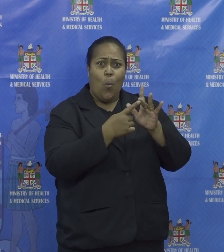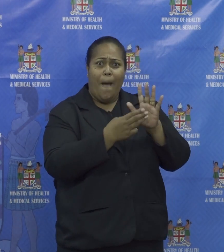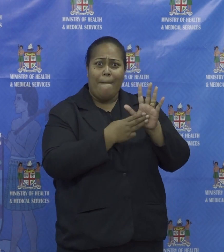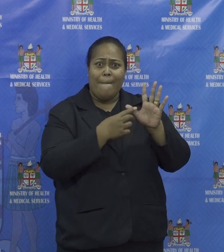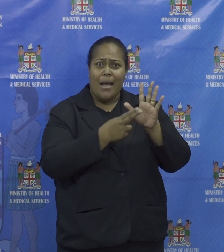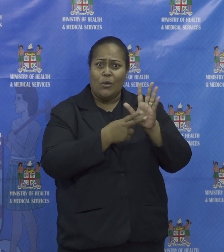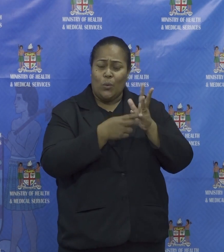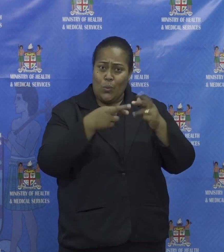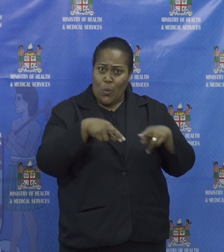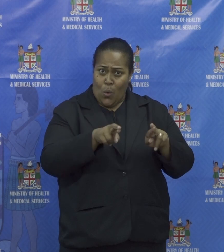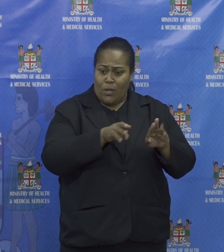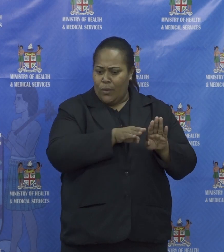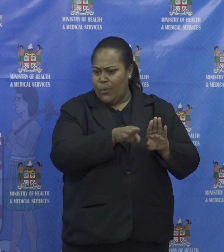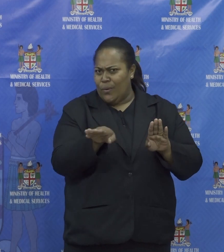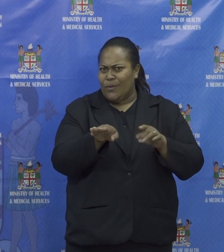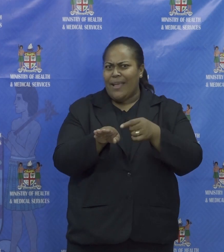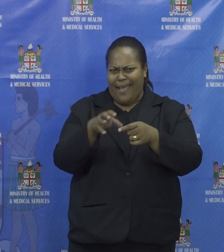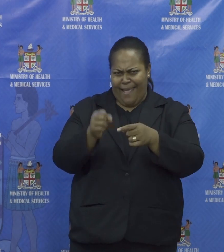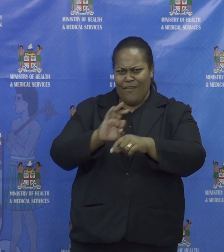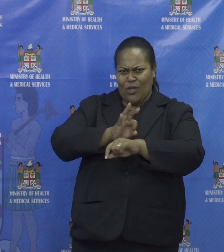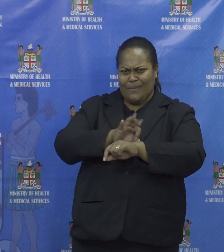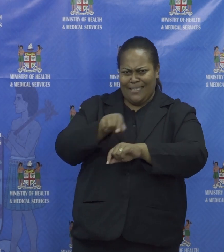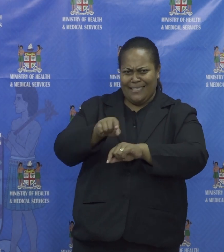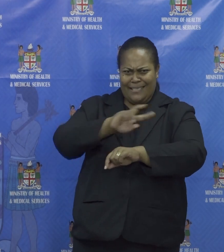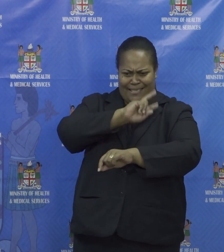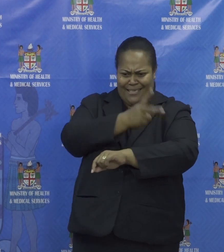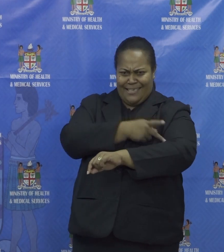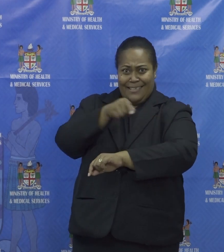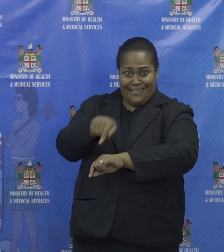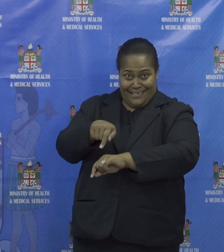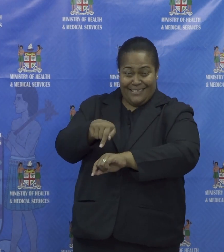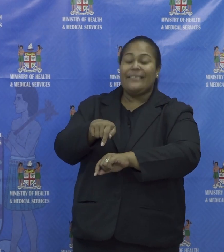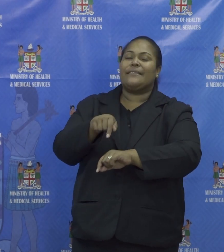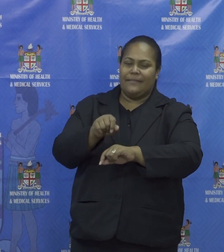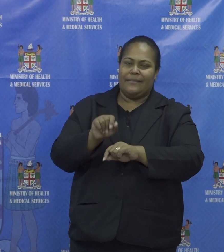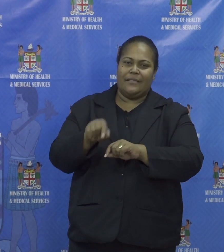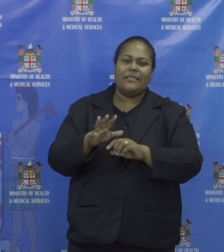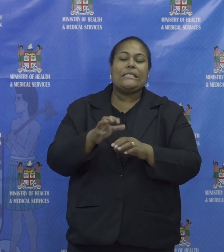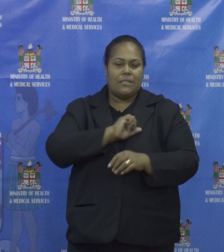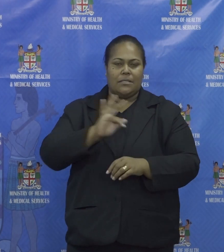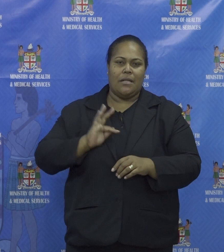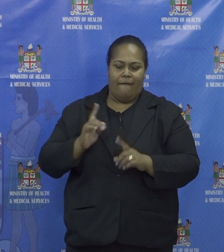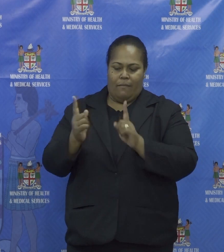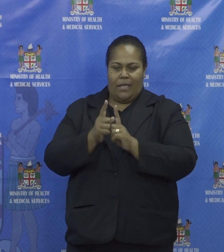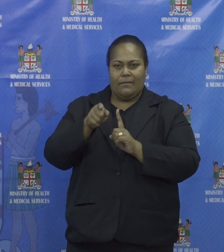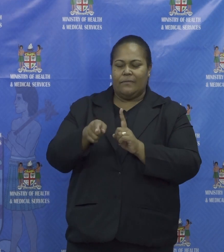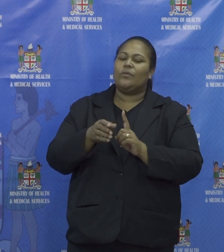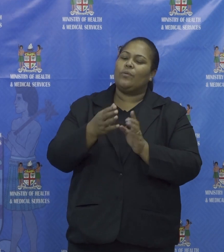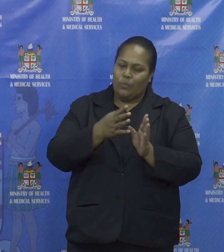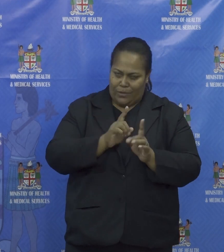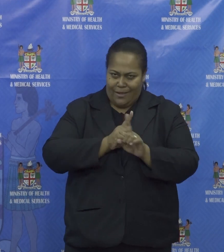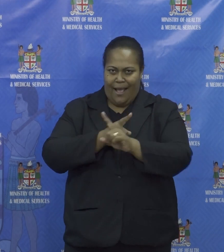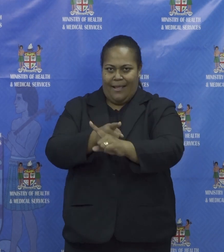to the foyer, maternity foyer. You'll be met there by the staff who will direct you to where the maternity team